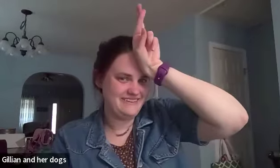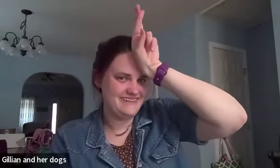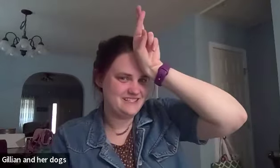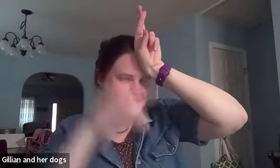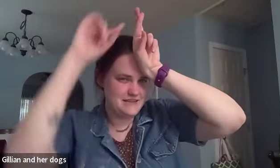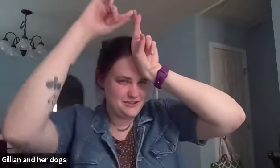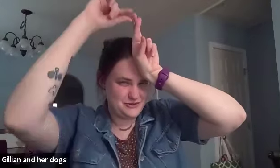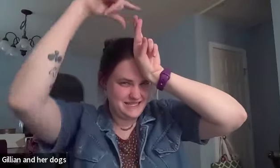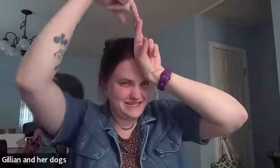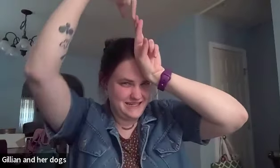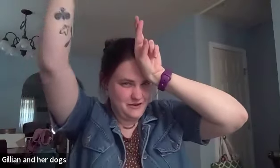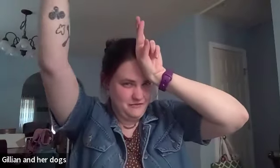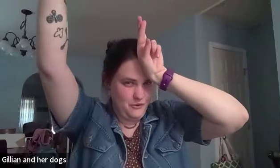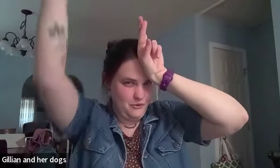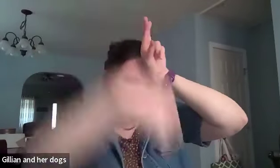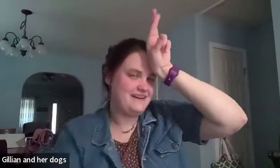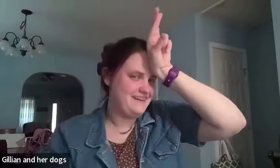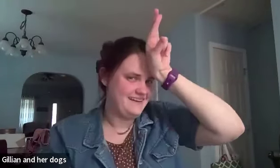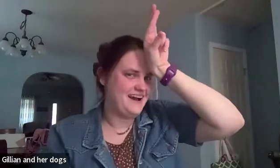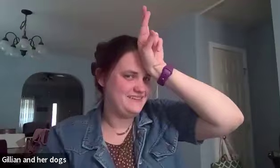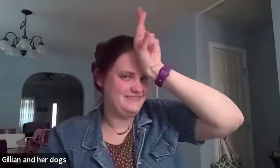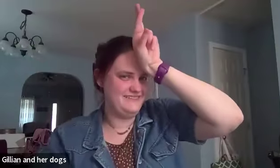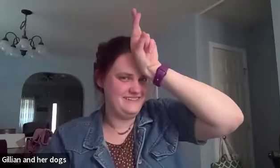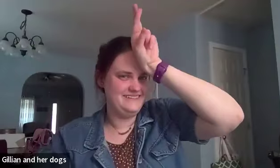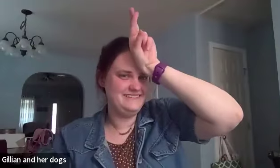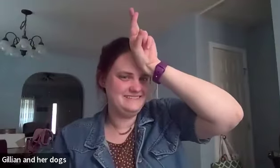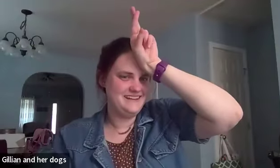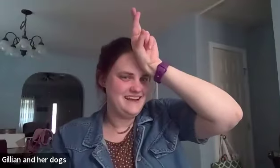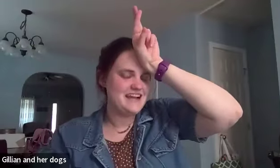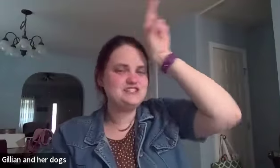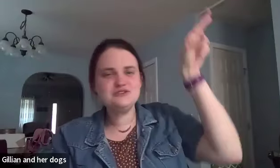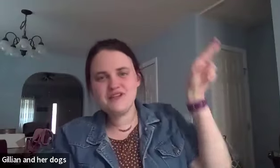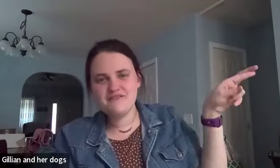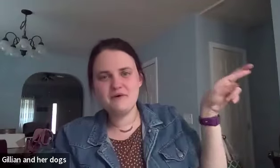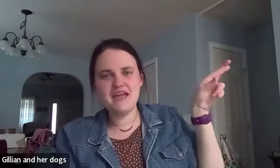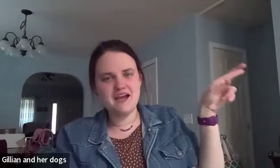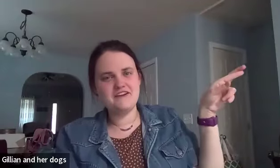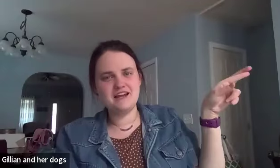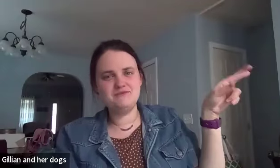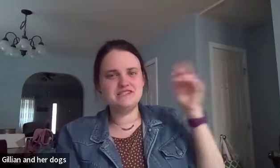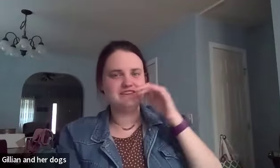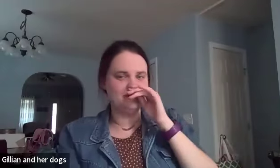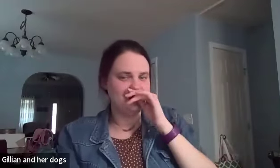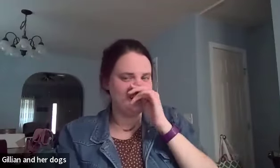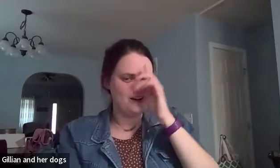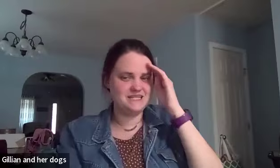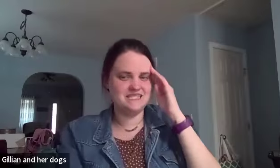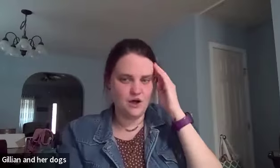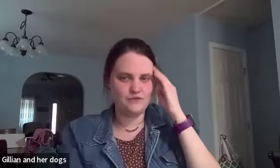unicorn. So it's like the twisting of the horn. Yeah, unicorn. I do love how we have animals like flamingo and sloth that